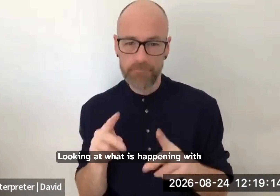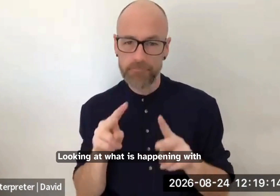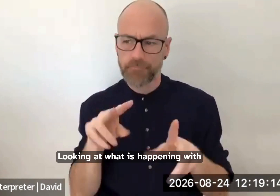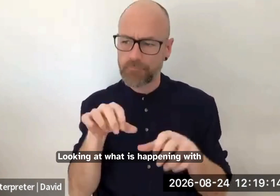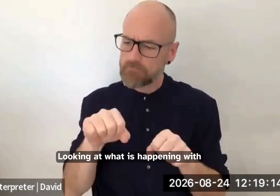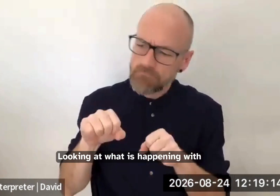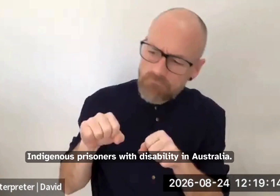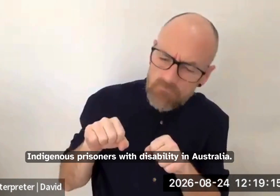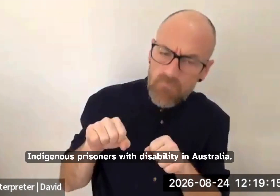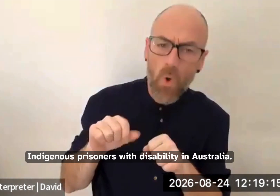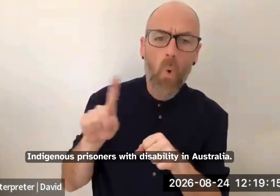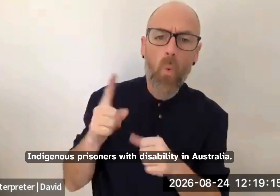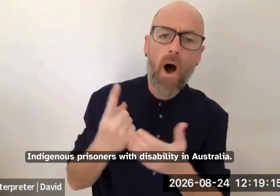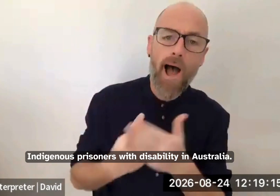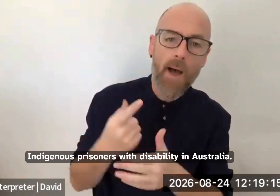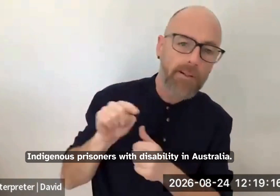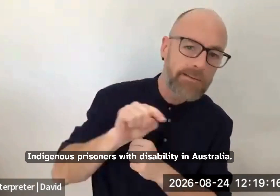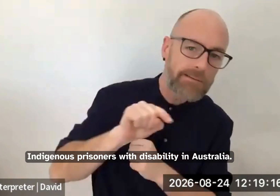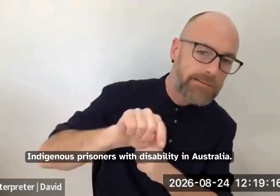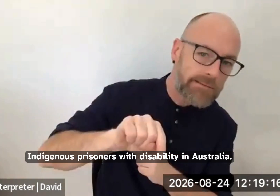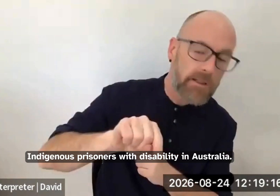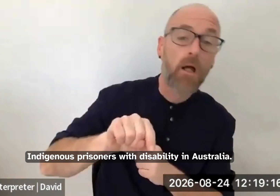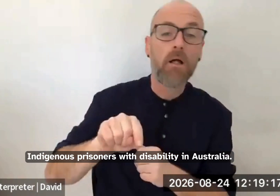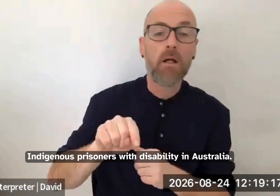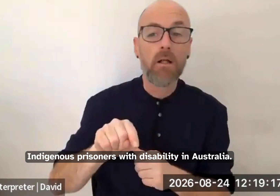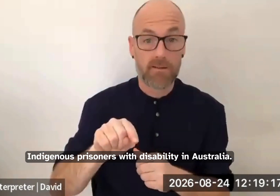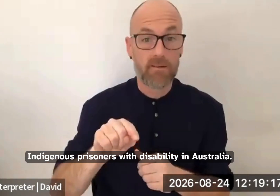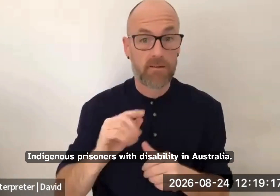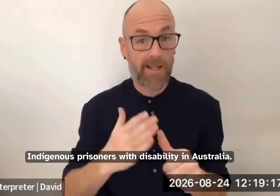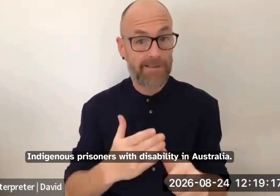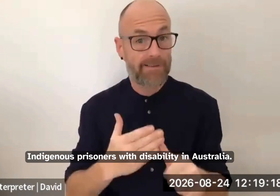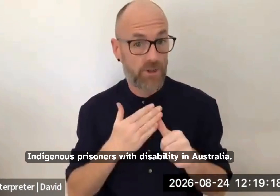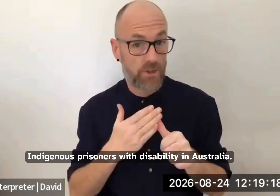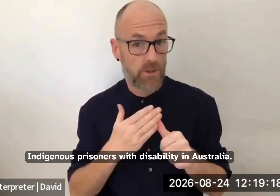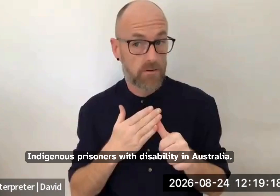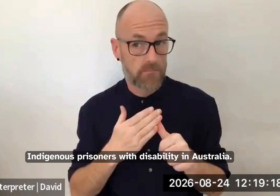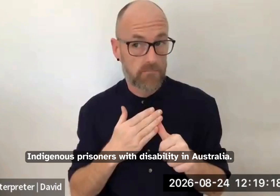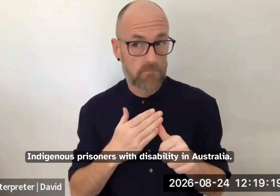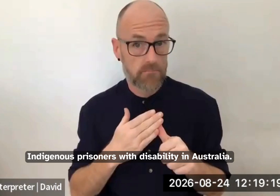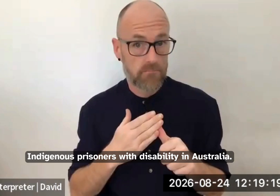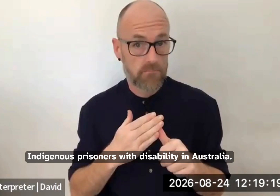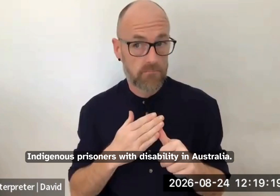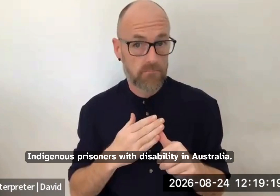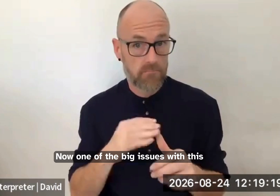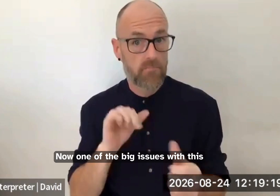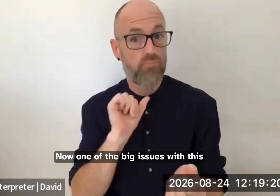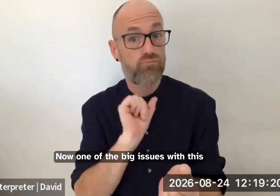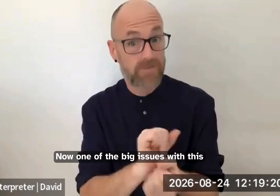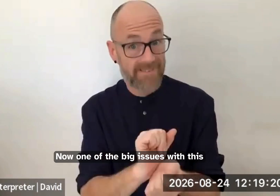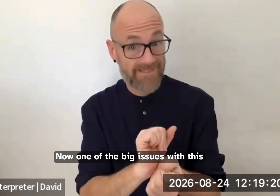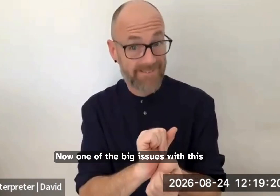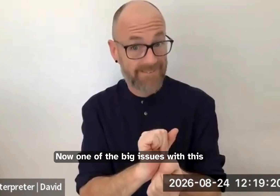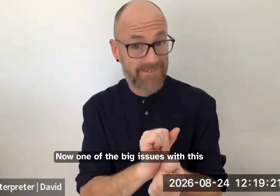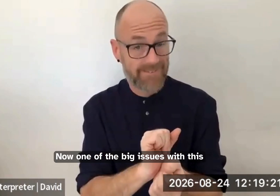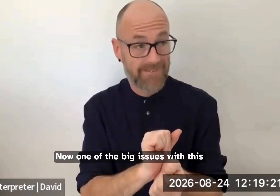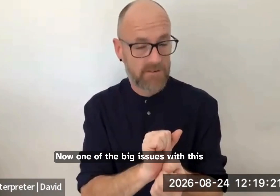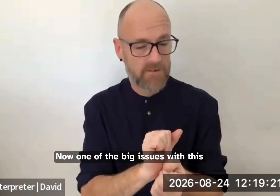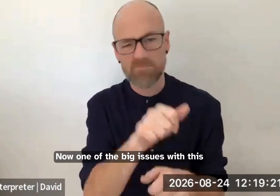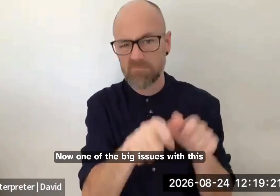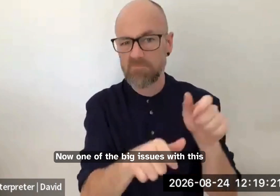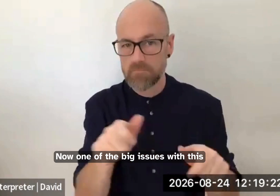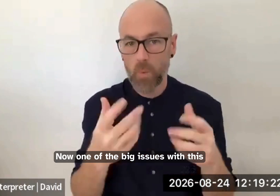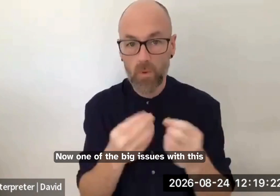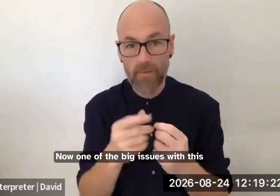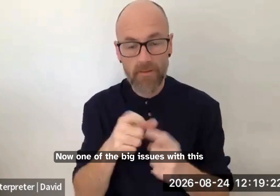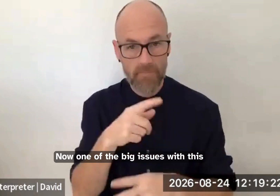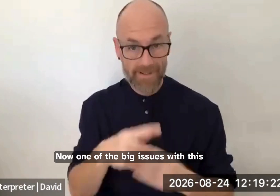happening with Indigenous prisoners with disability in Australia. Now, one of